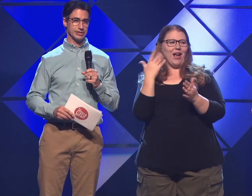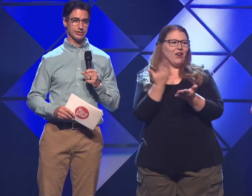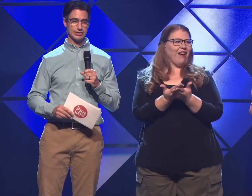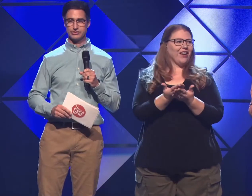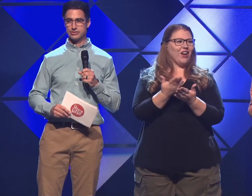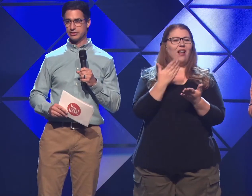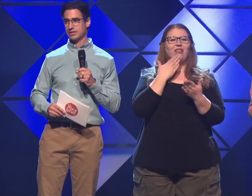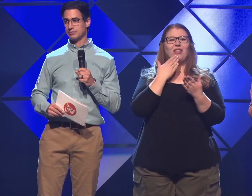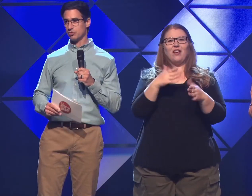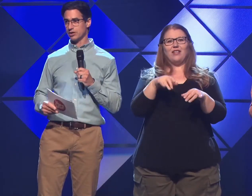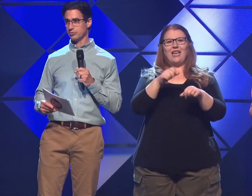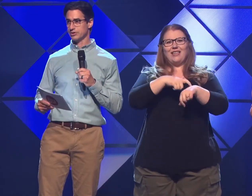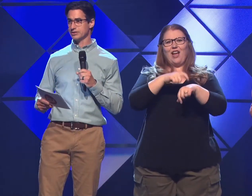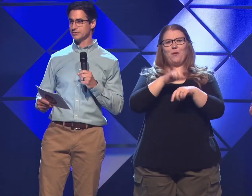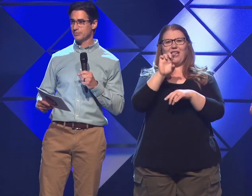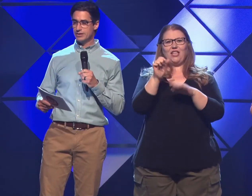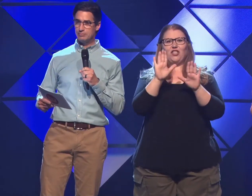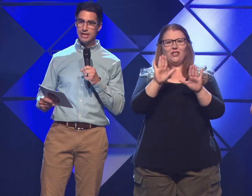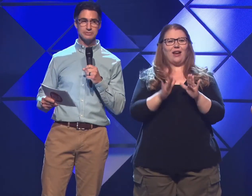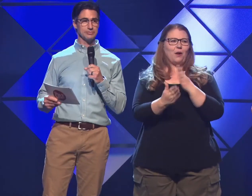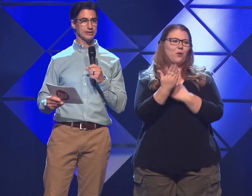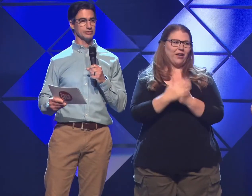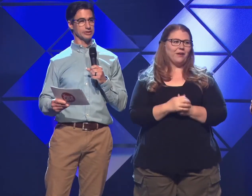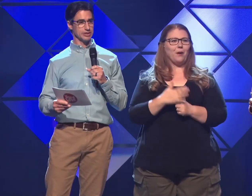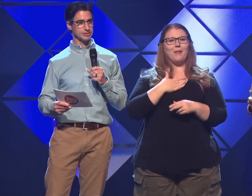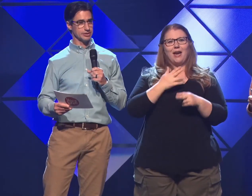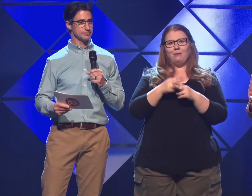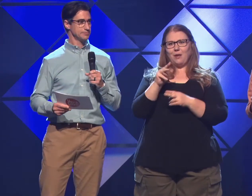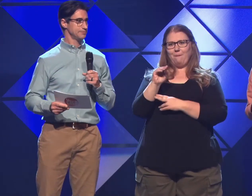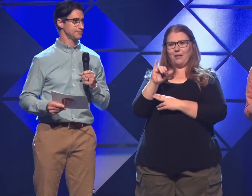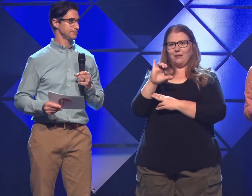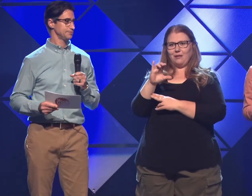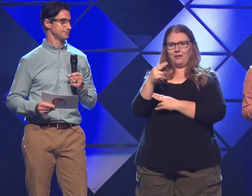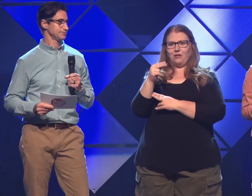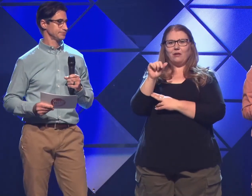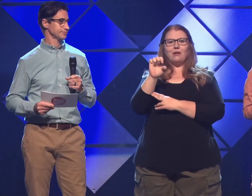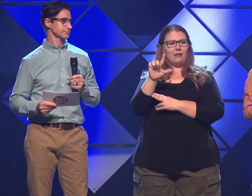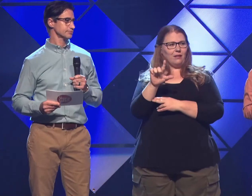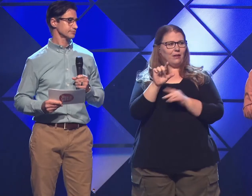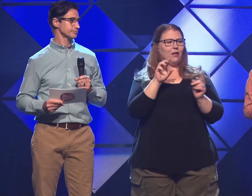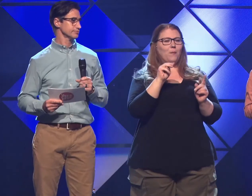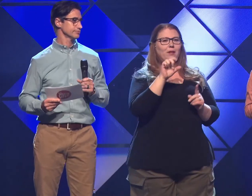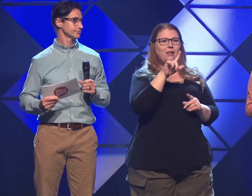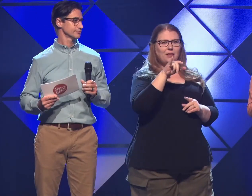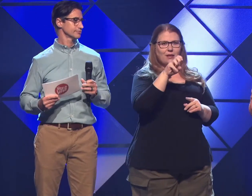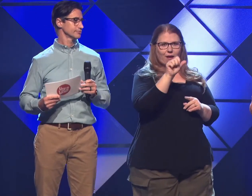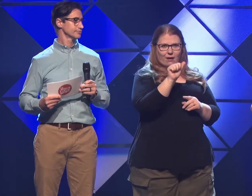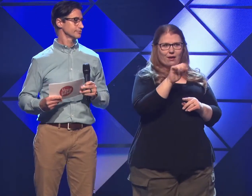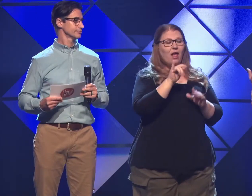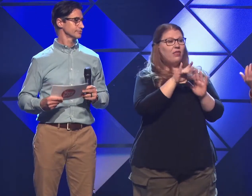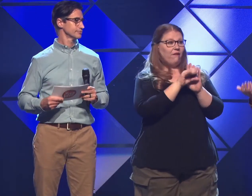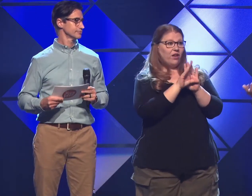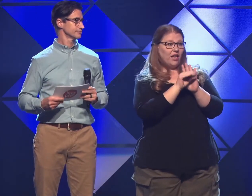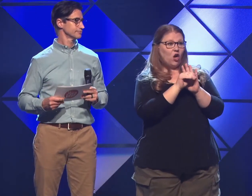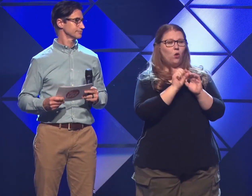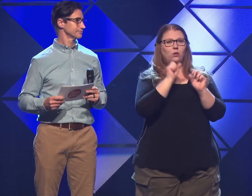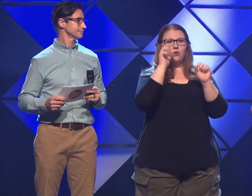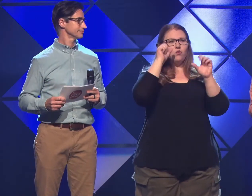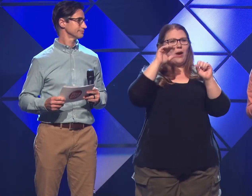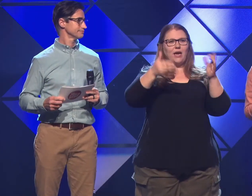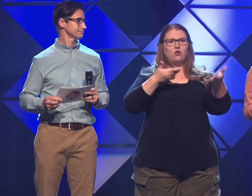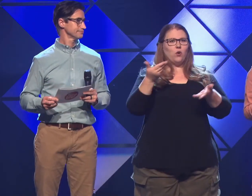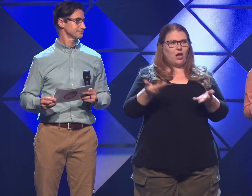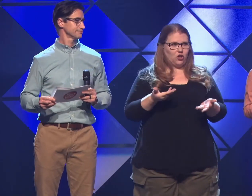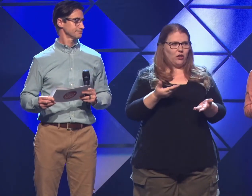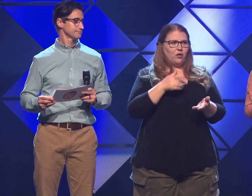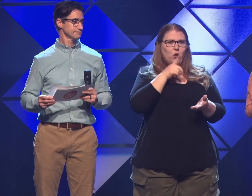for spending your Easter Sunday morning with us. My name is Michael Malasa. And I'm Melissa Malasa. That video was a great